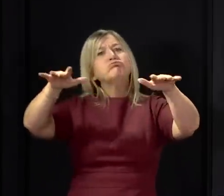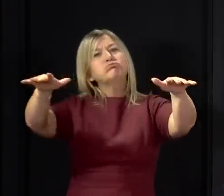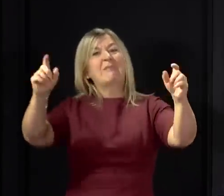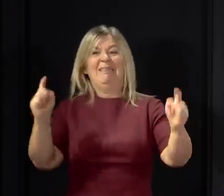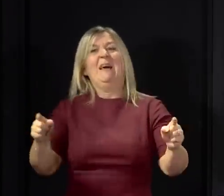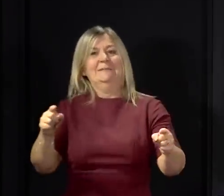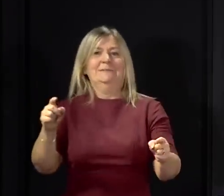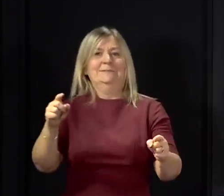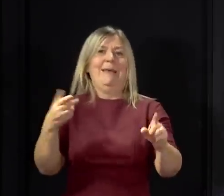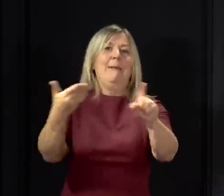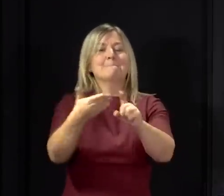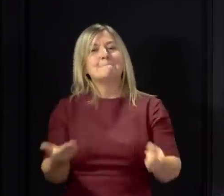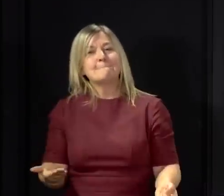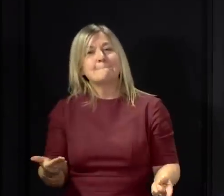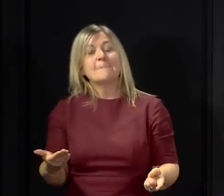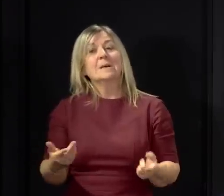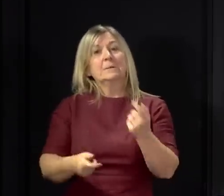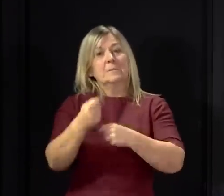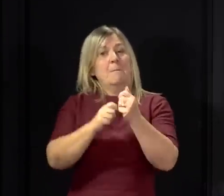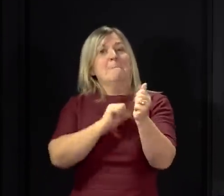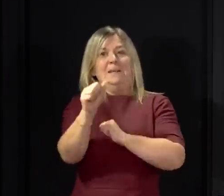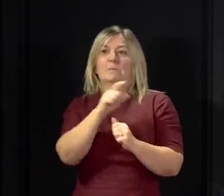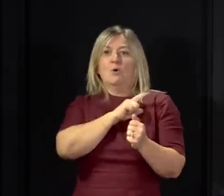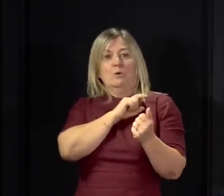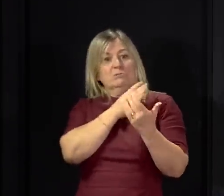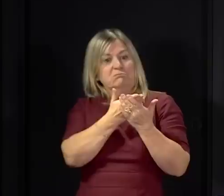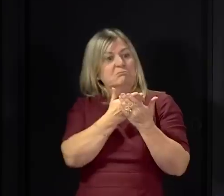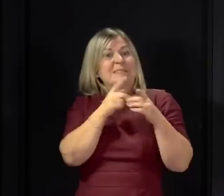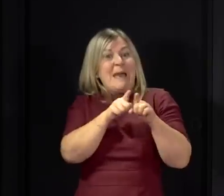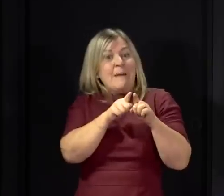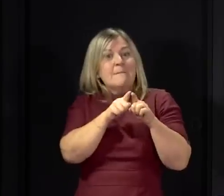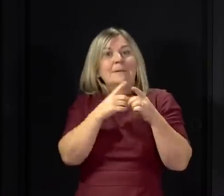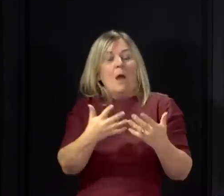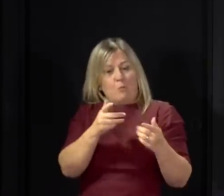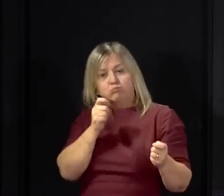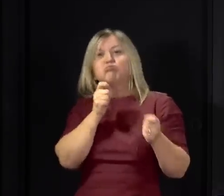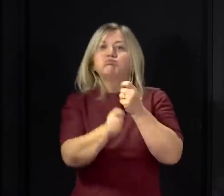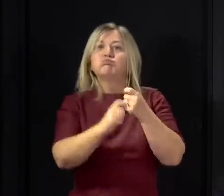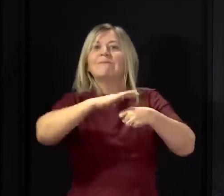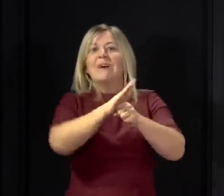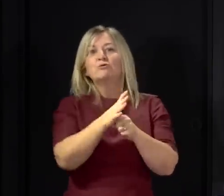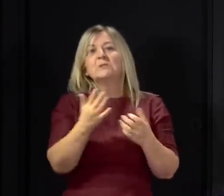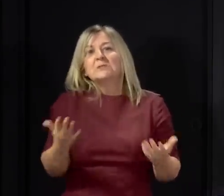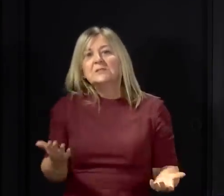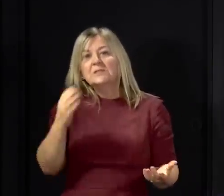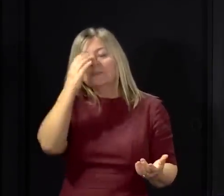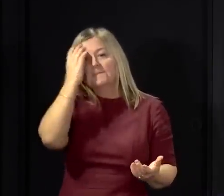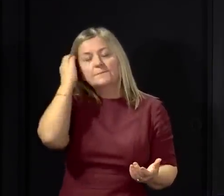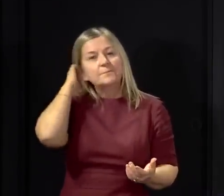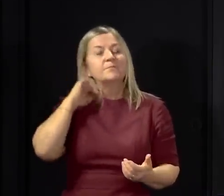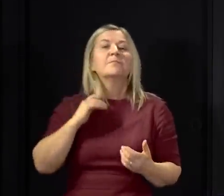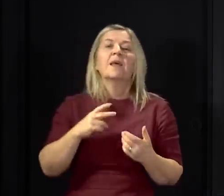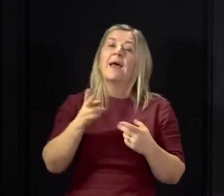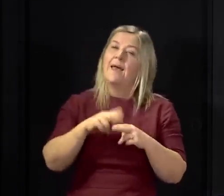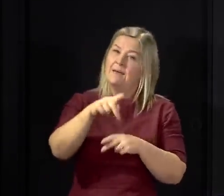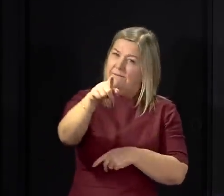just become, unfortunately, a lot better at doing that. Now, one other point I want to make, if you have caring responsibilities,